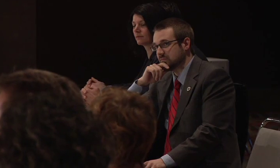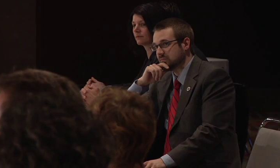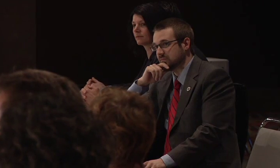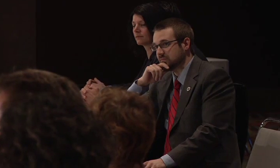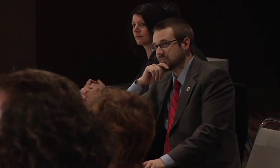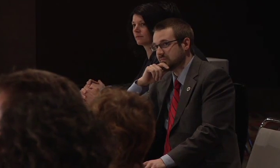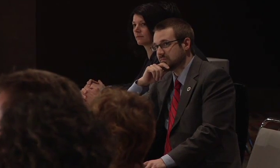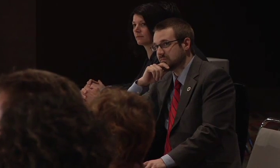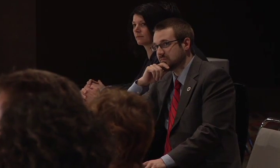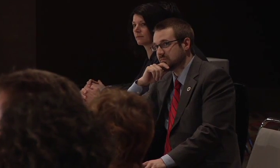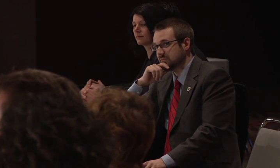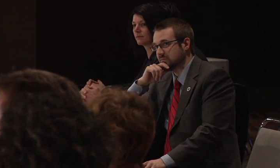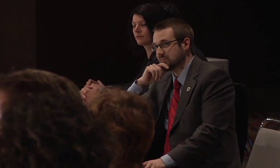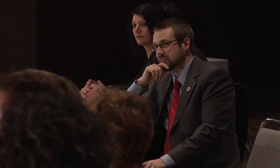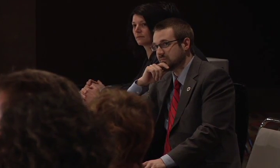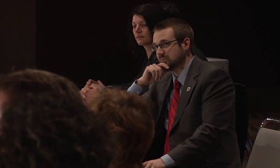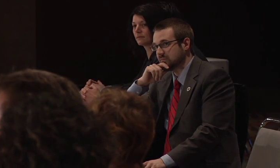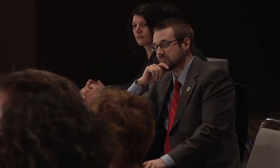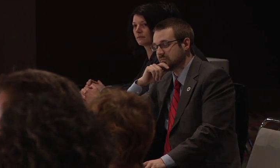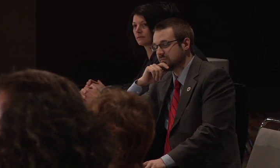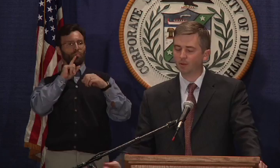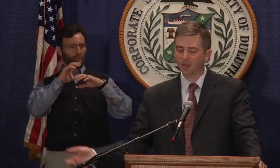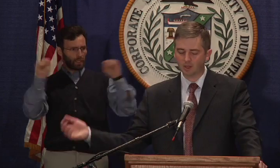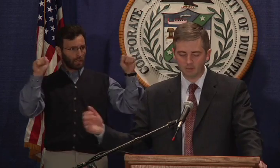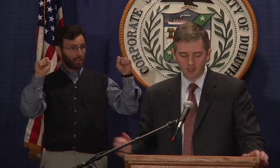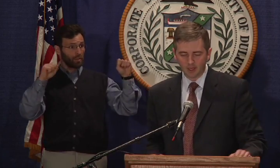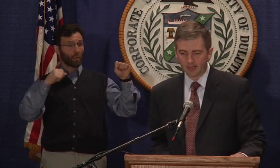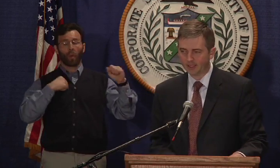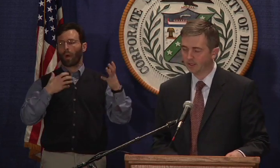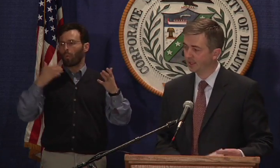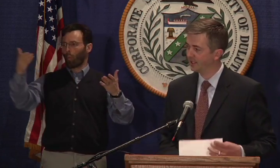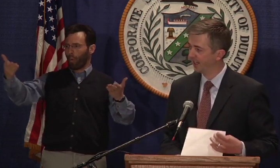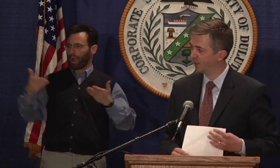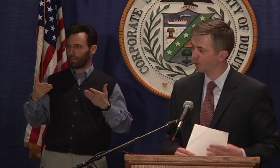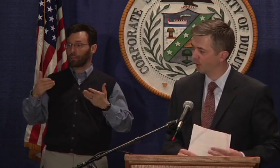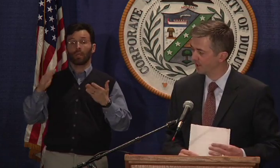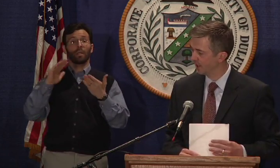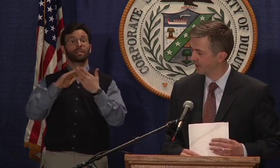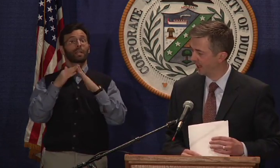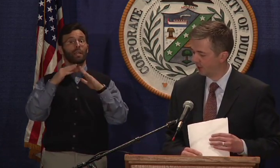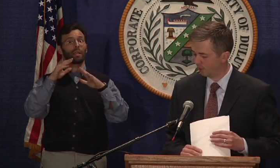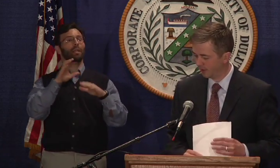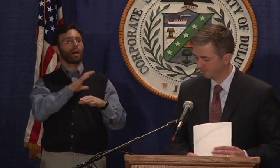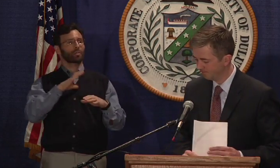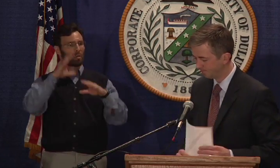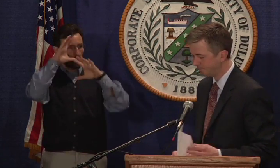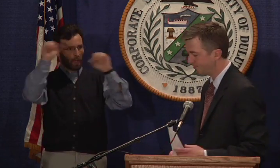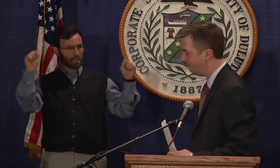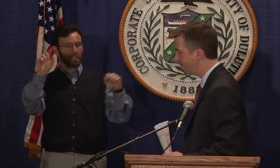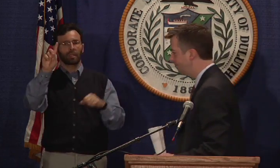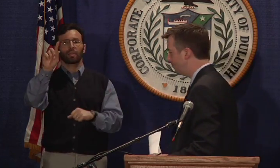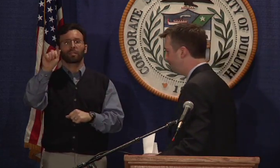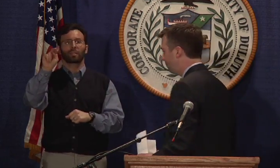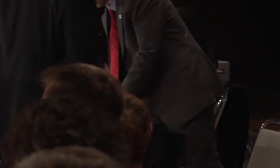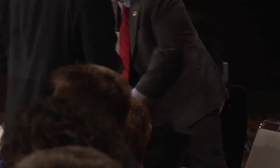especially proud to have him as our Council President. So at this time, I'd like to welcome City Council President Dan Hartman.